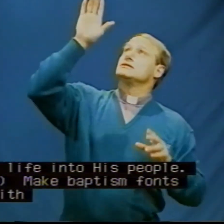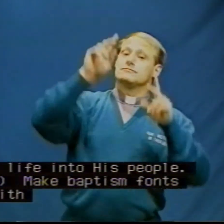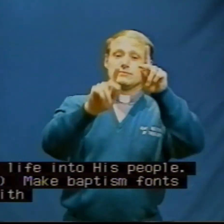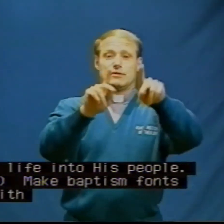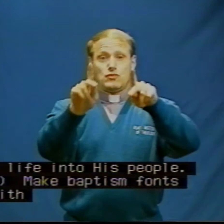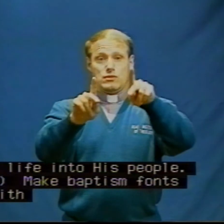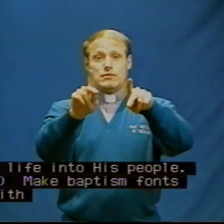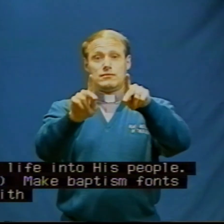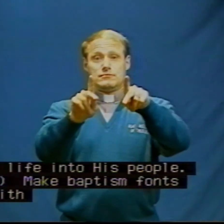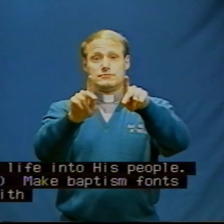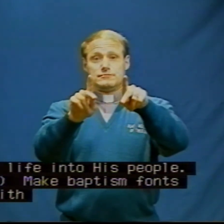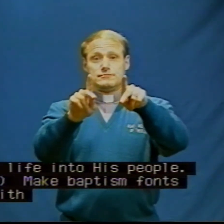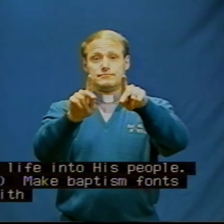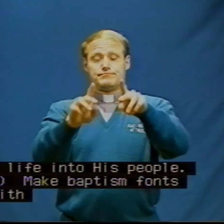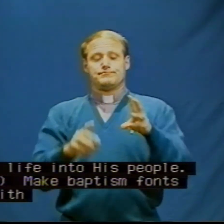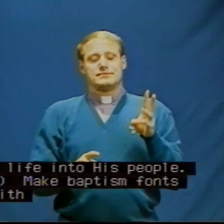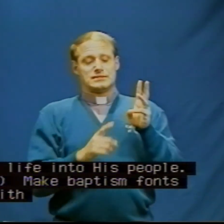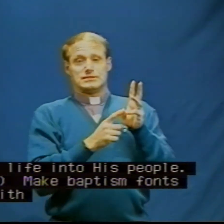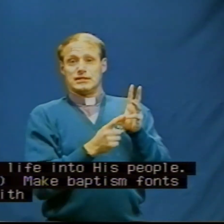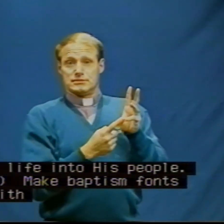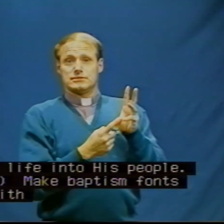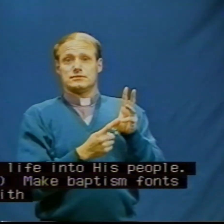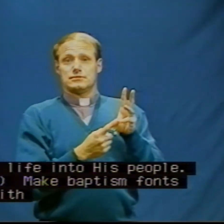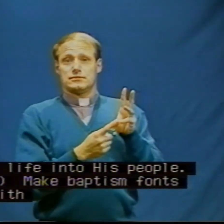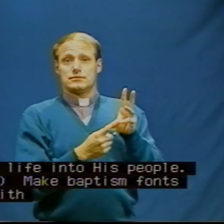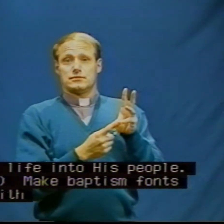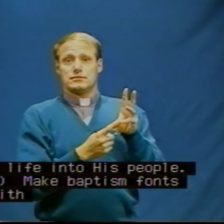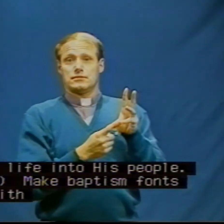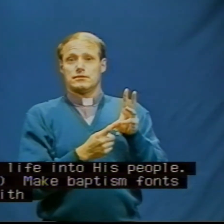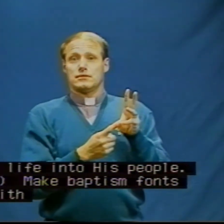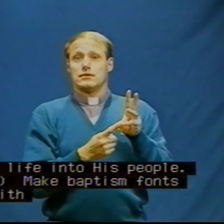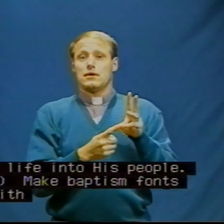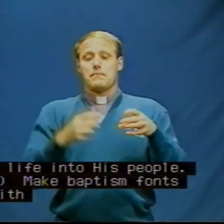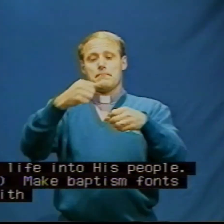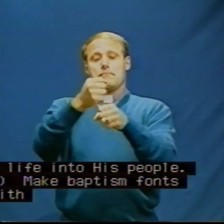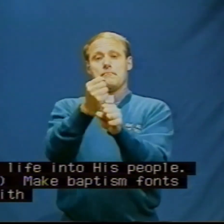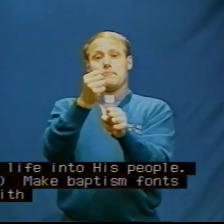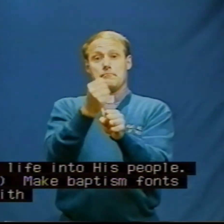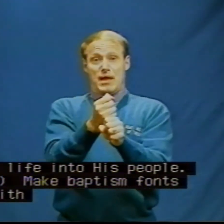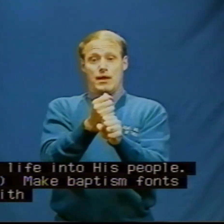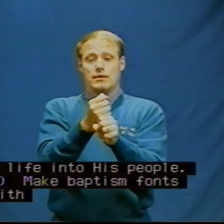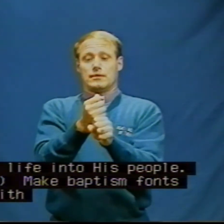a new life into his people. 6. Make baptism fonts